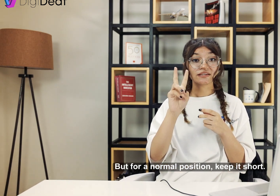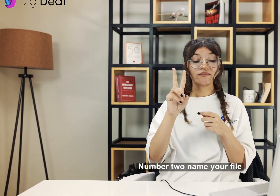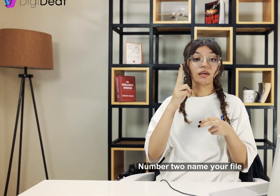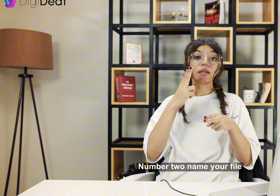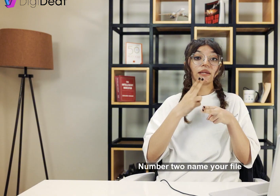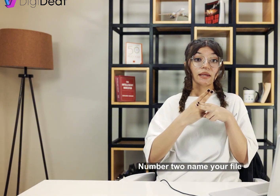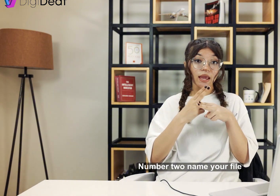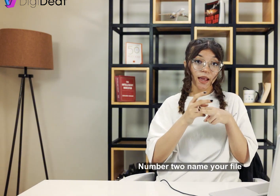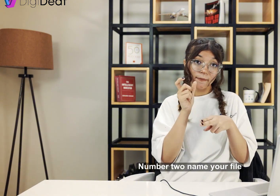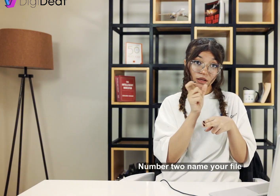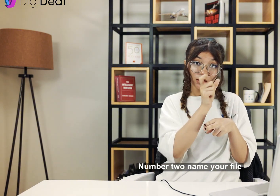Number 2, name your file.